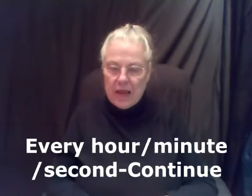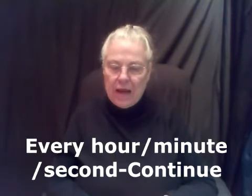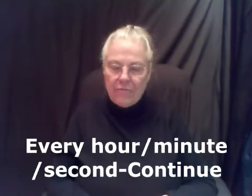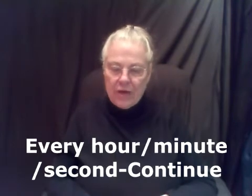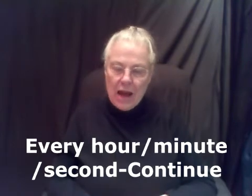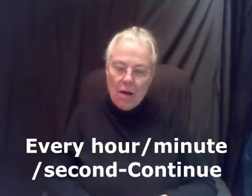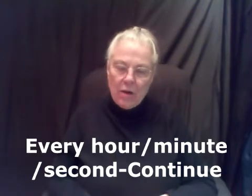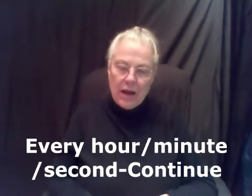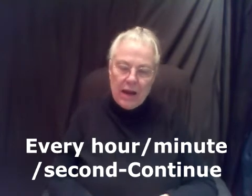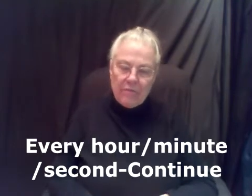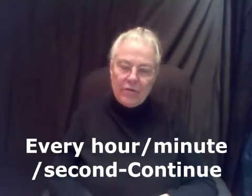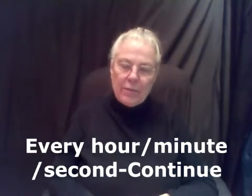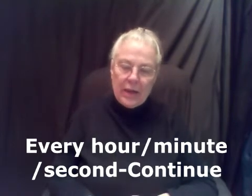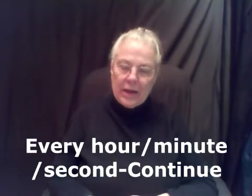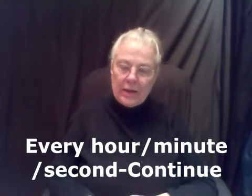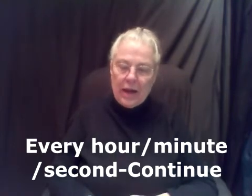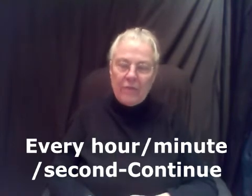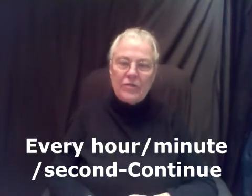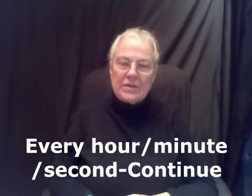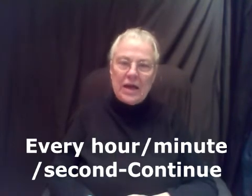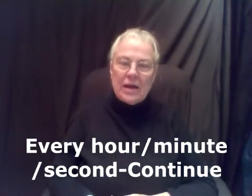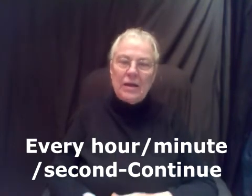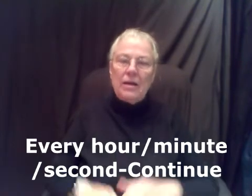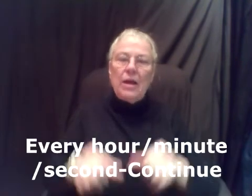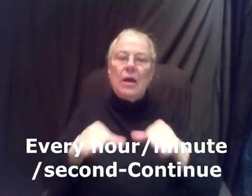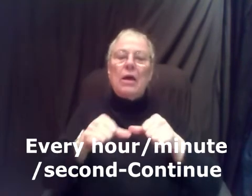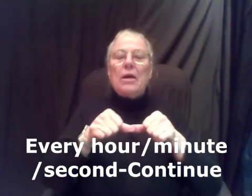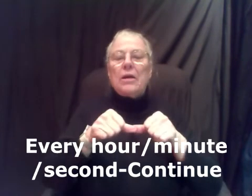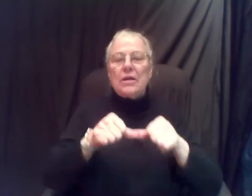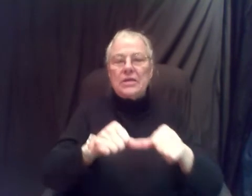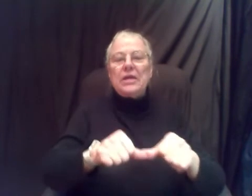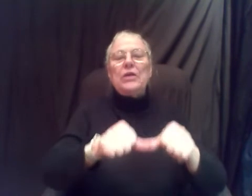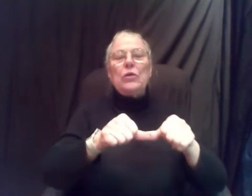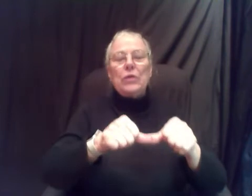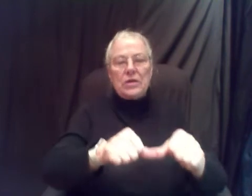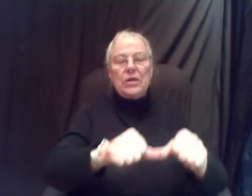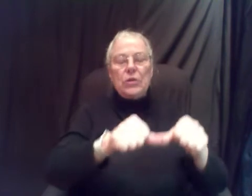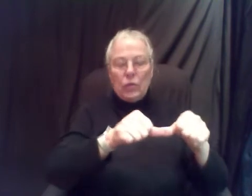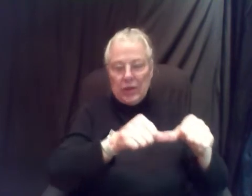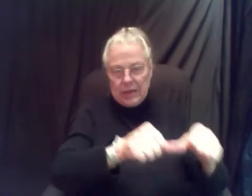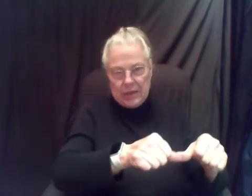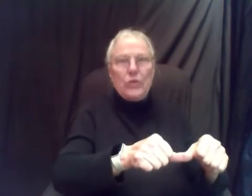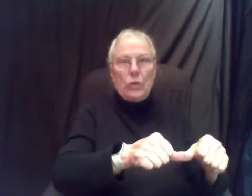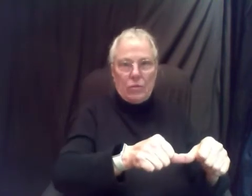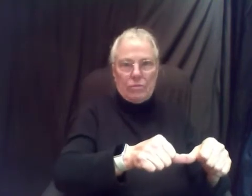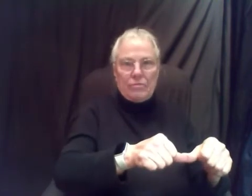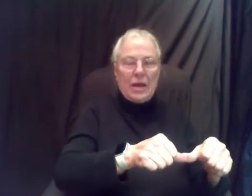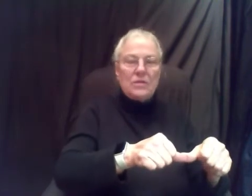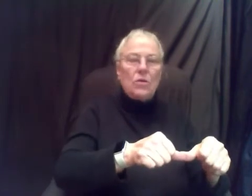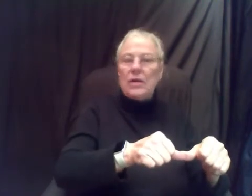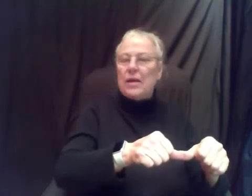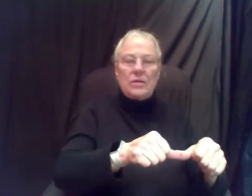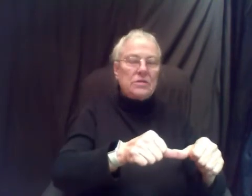Every hour, every minute, every second, continue, continue, continue. And so it